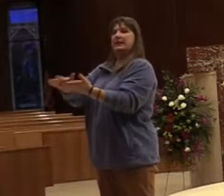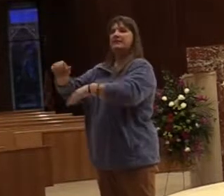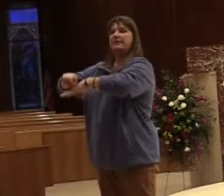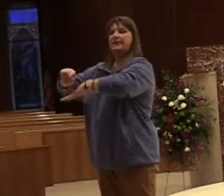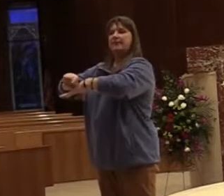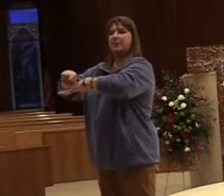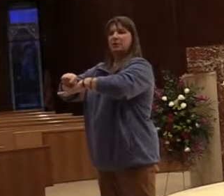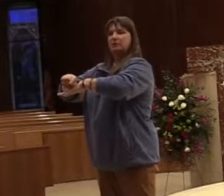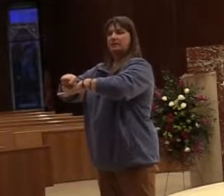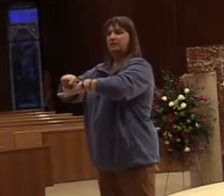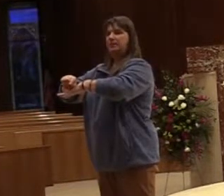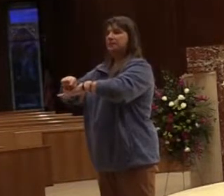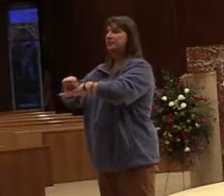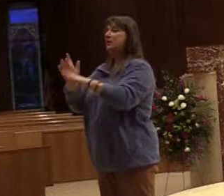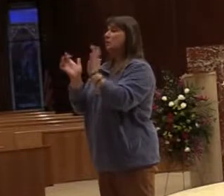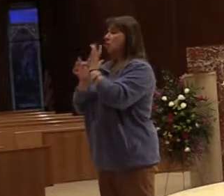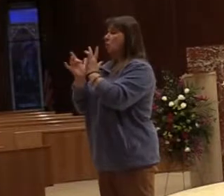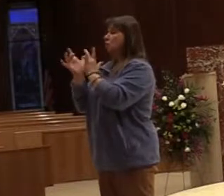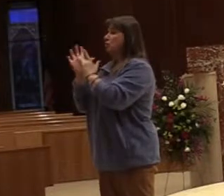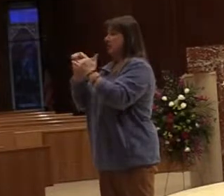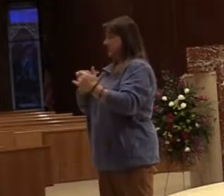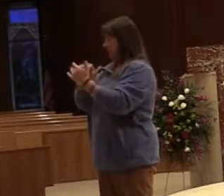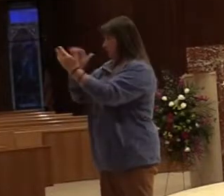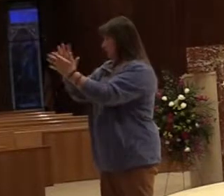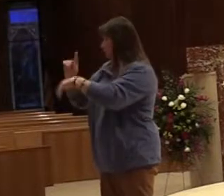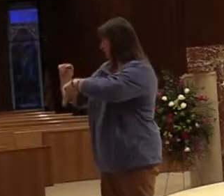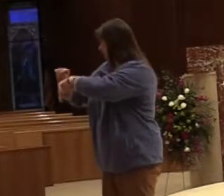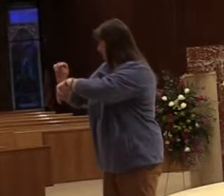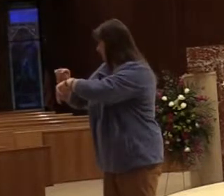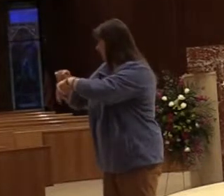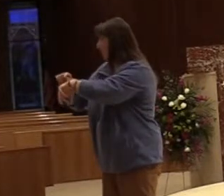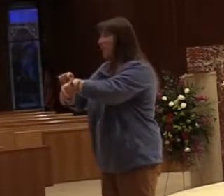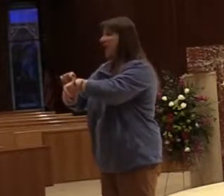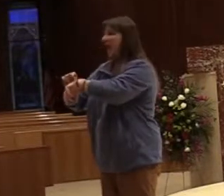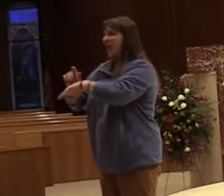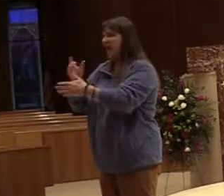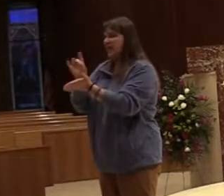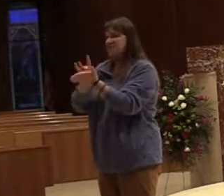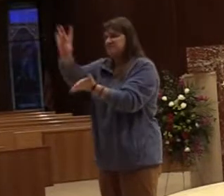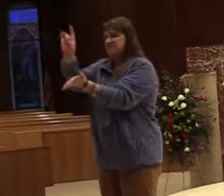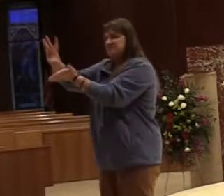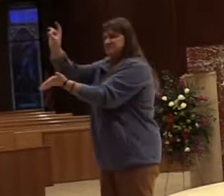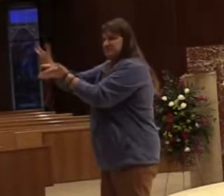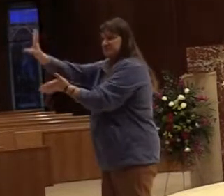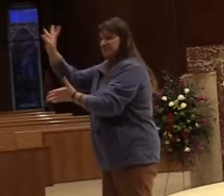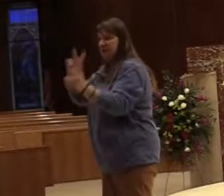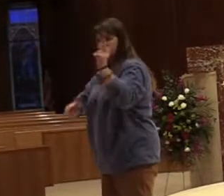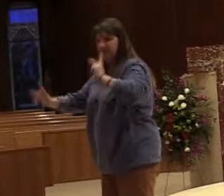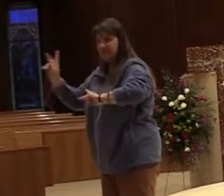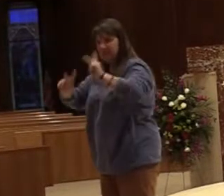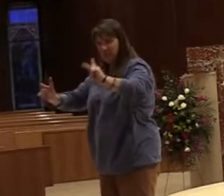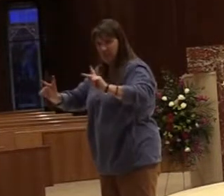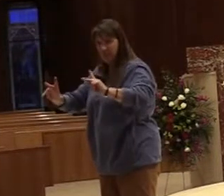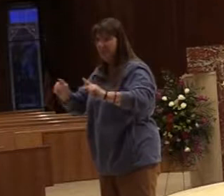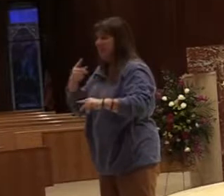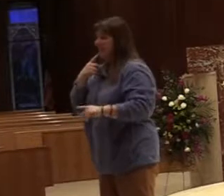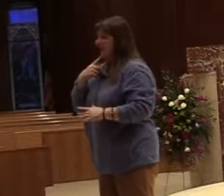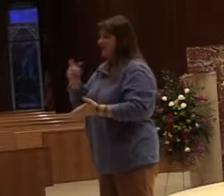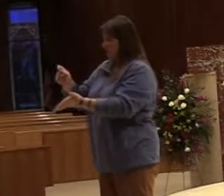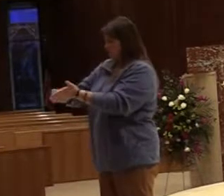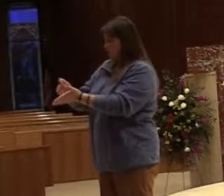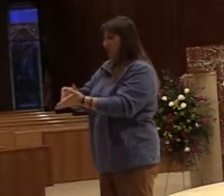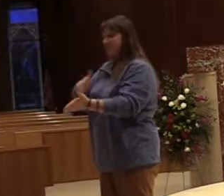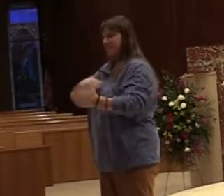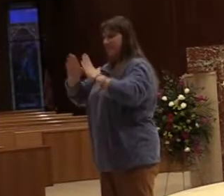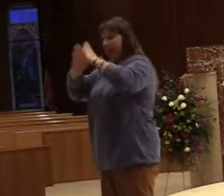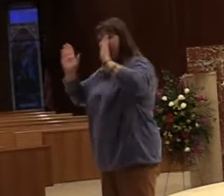area and proceeded to drive out all those who were selling things, saying to them, "It is written, my house